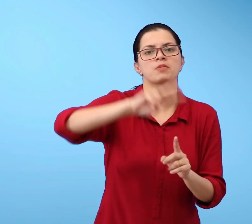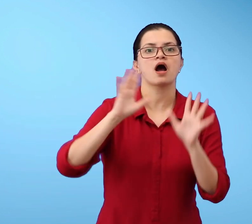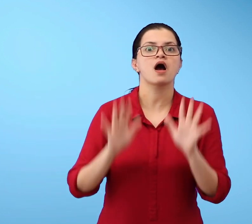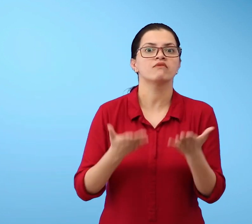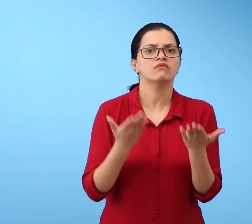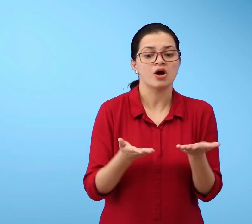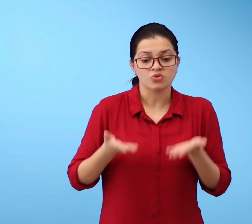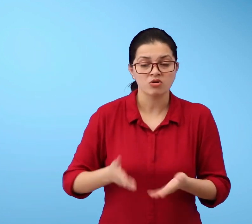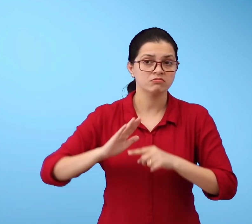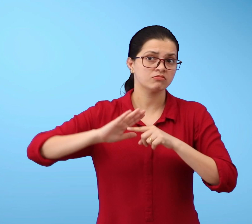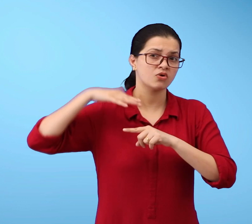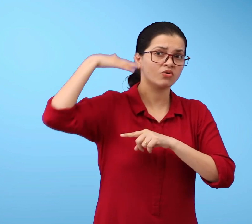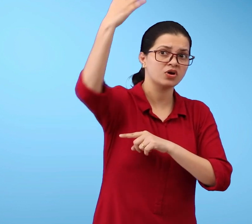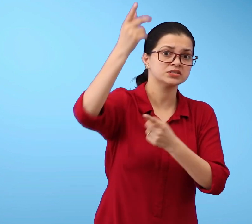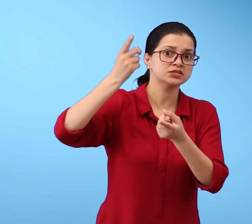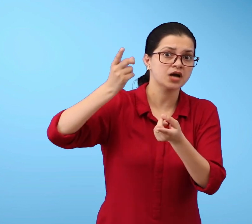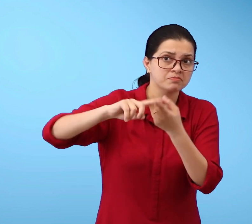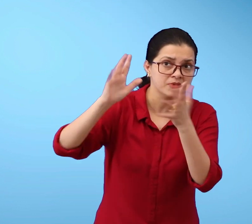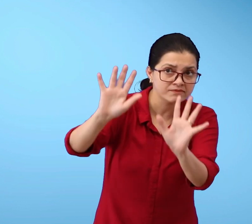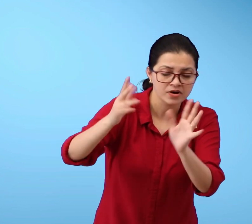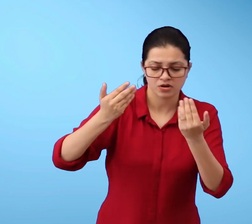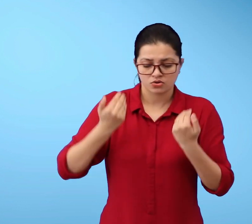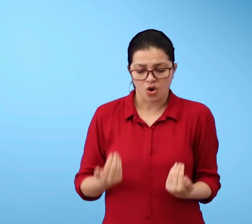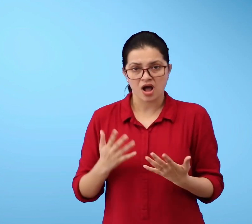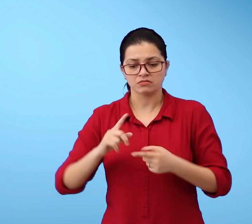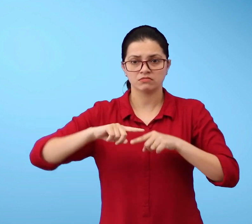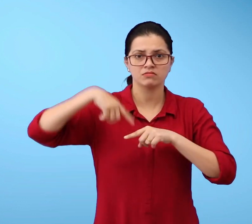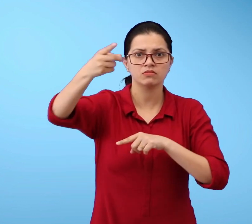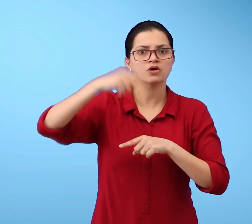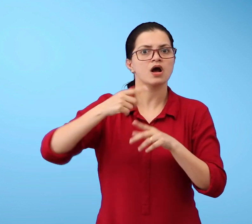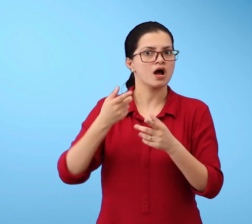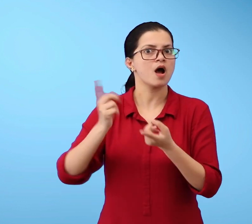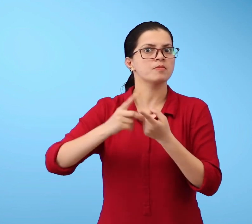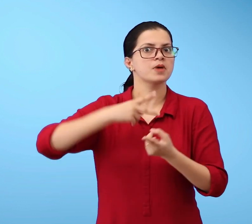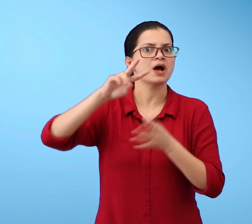affect us both in this life and the next.